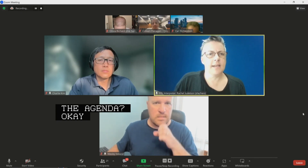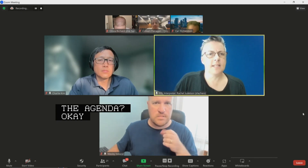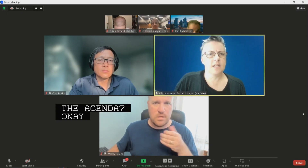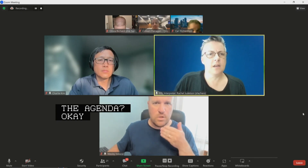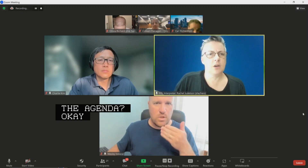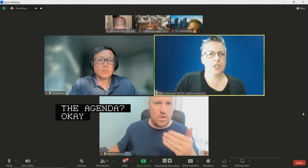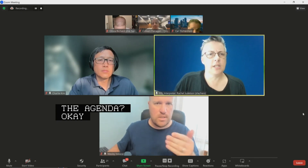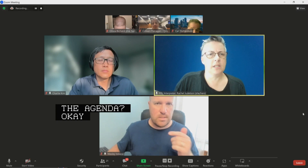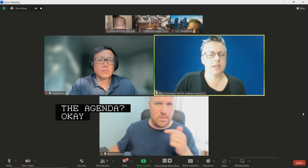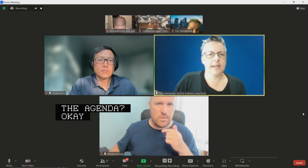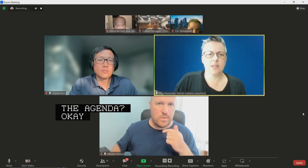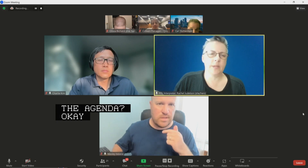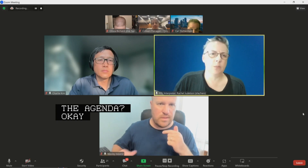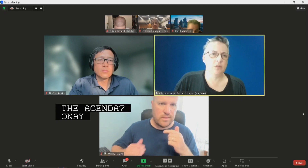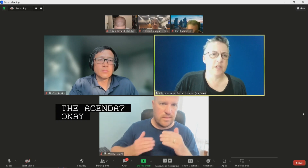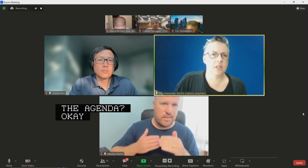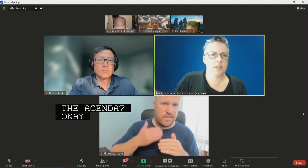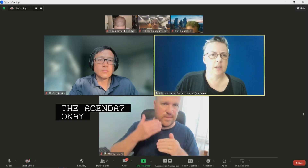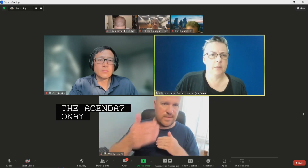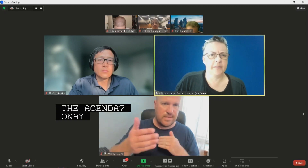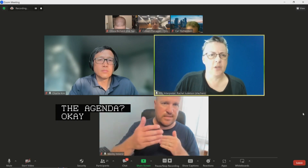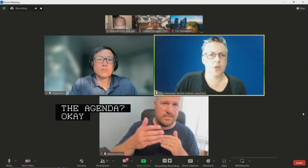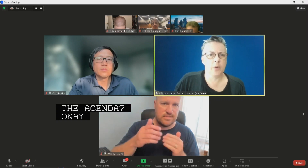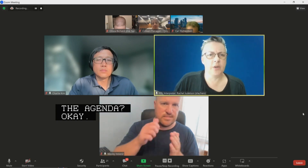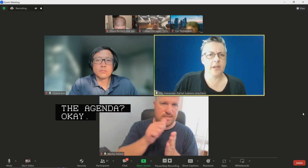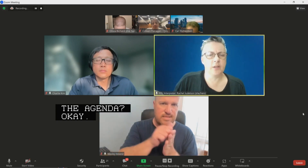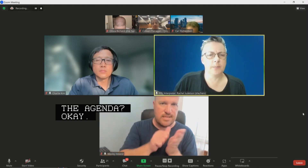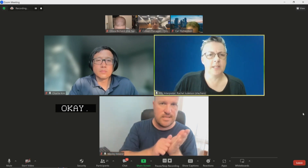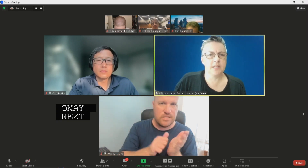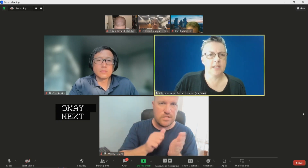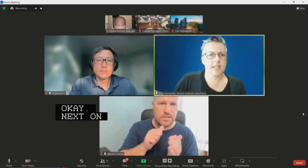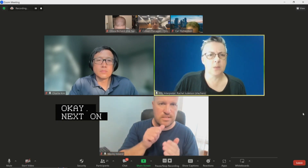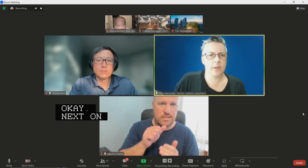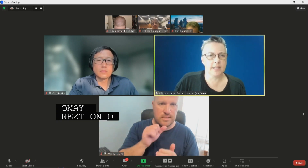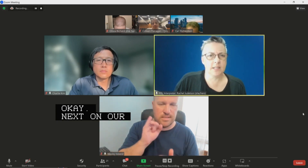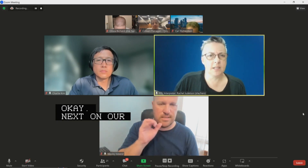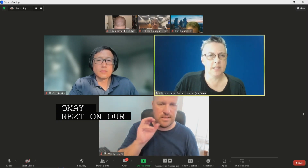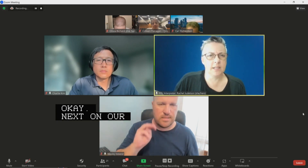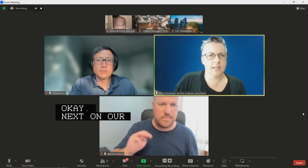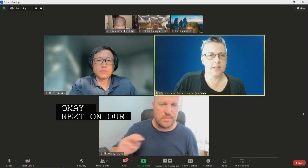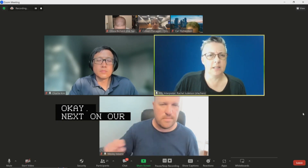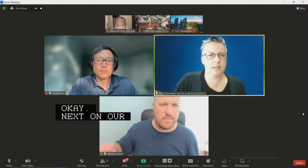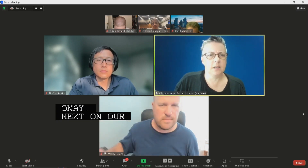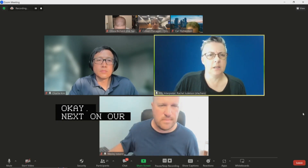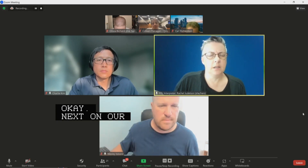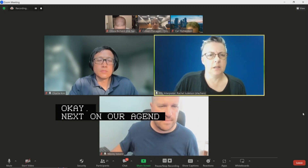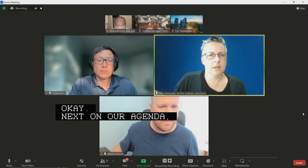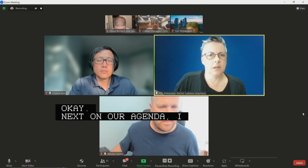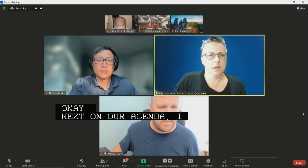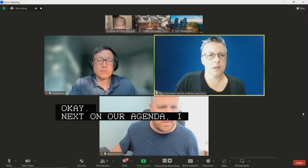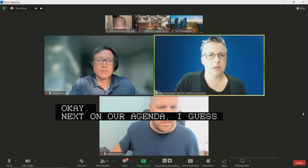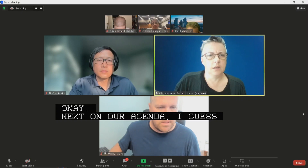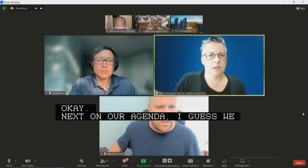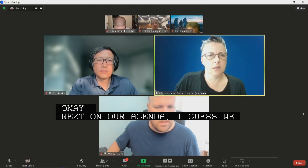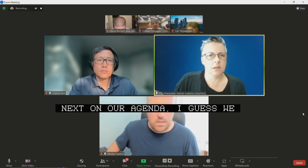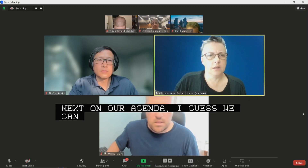All right, next on our agenda, I guess we can move on if there are no other announcements. Next, what I see is